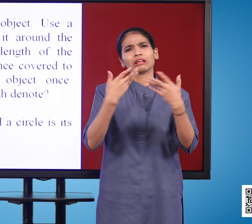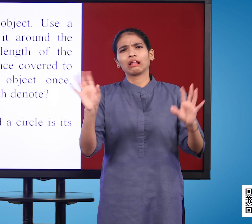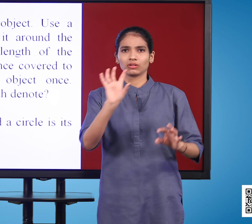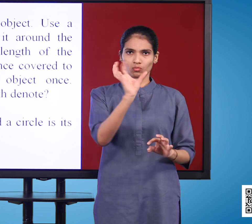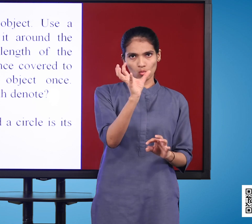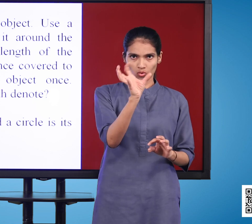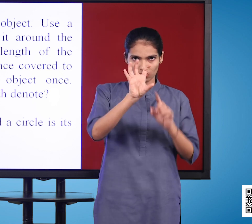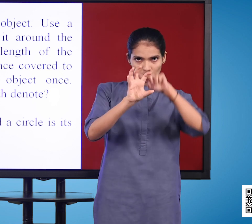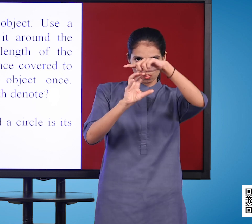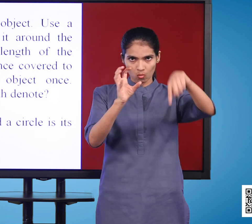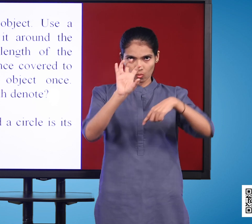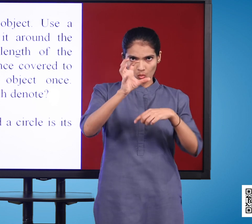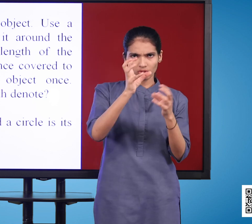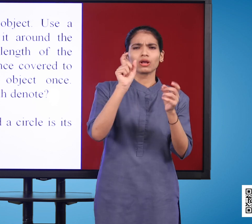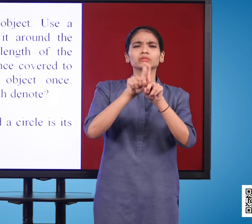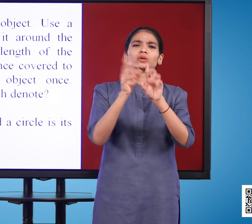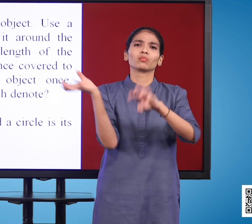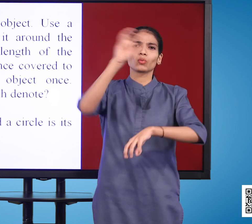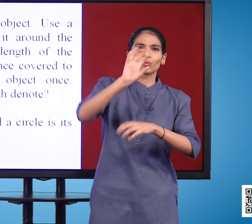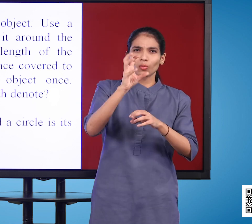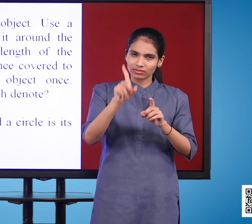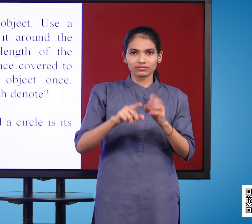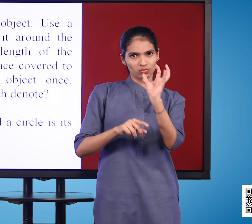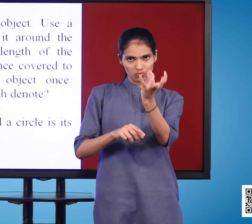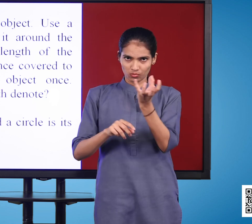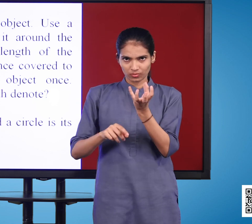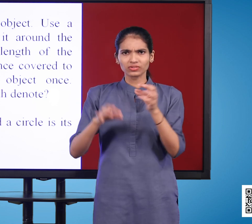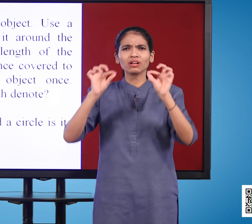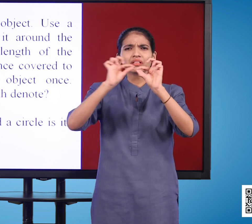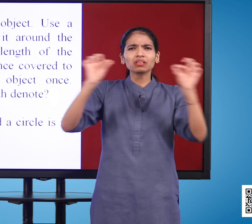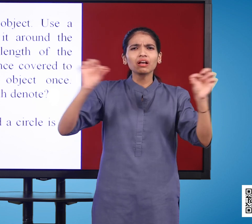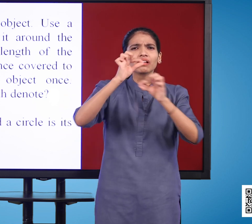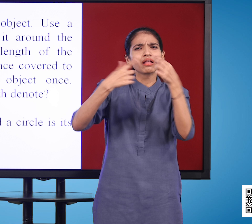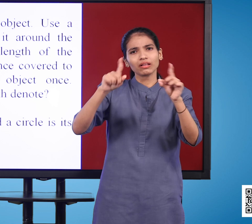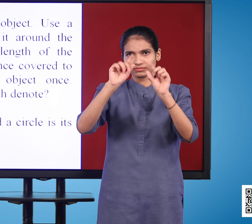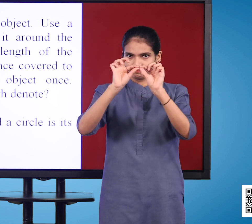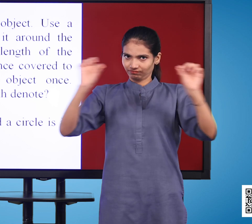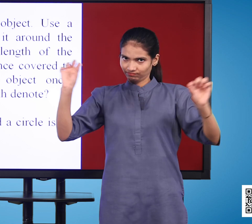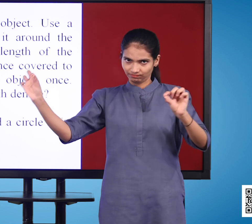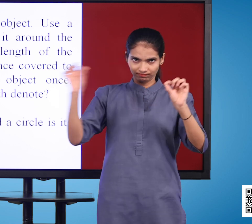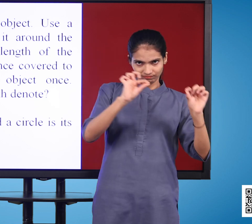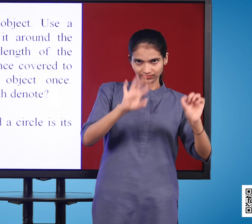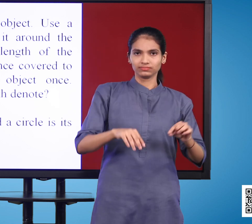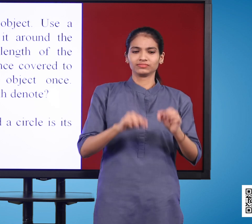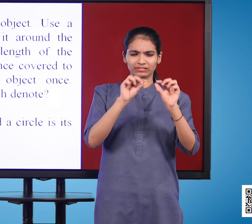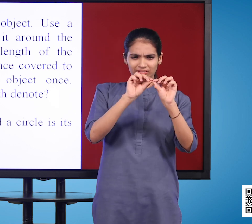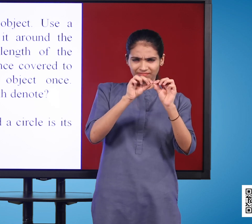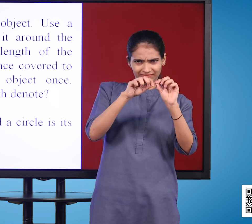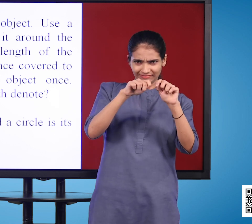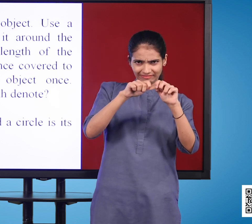Take any circular object. Use a thread and wrap it around the object once. The length of the thread